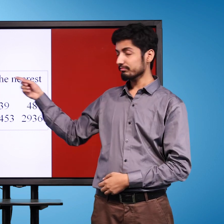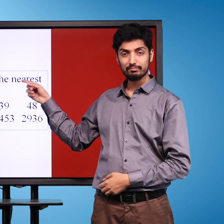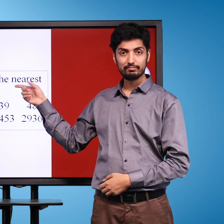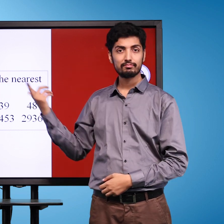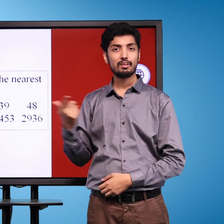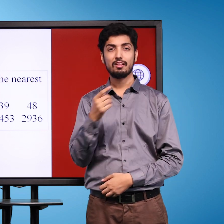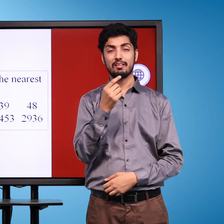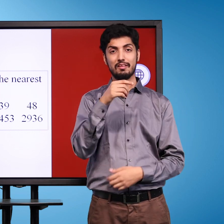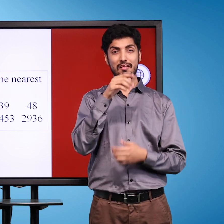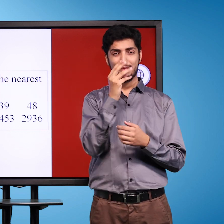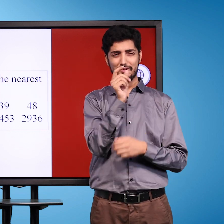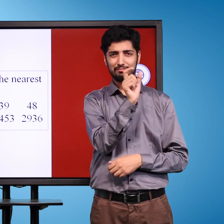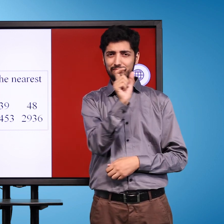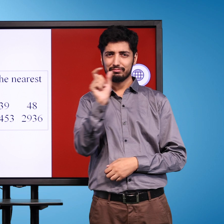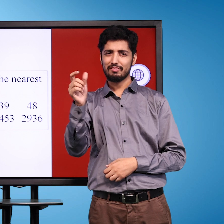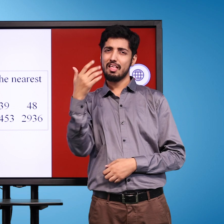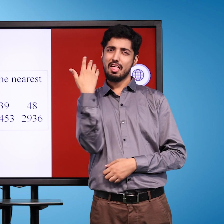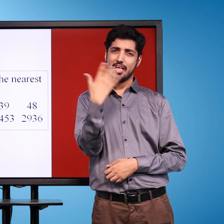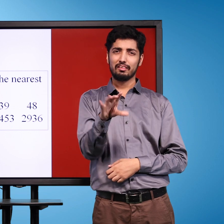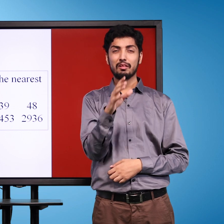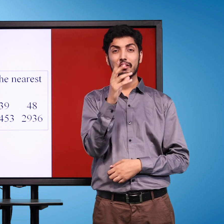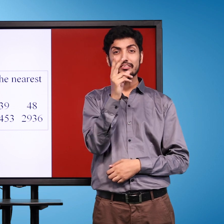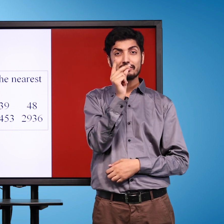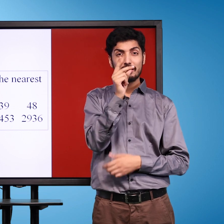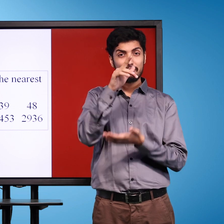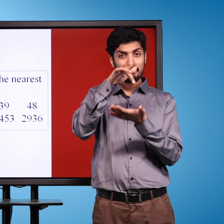Round these numbers to the nearest tens.